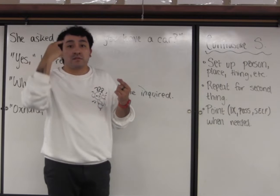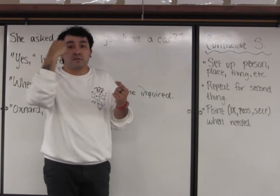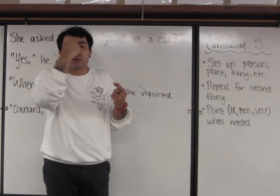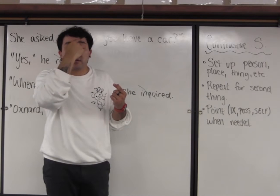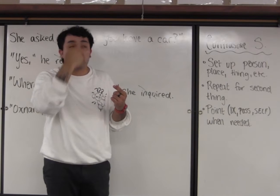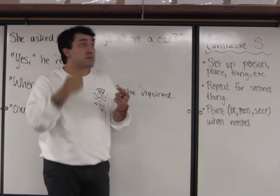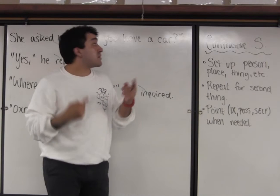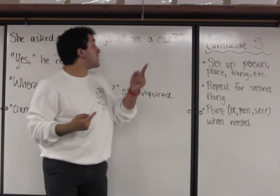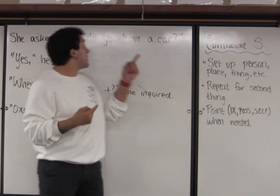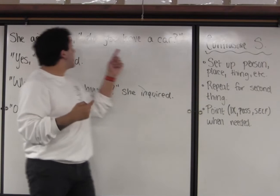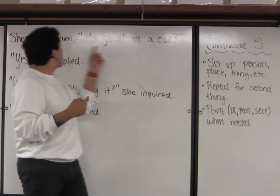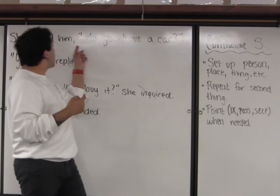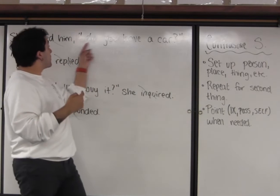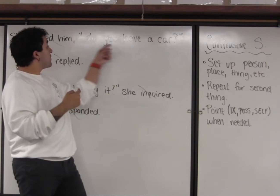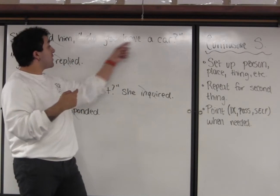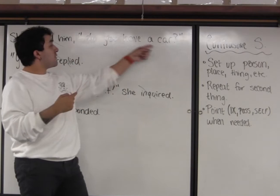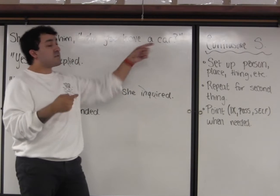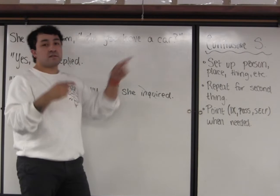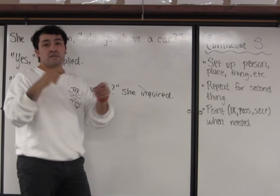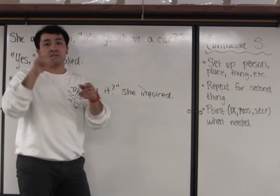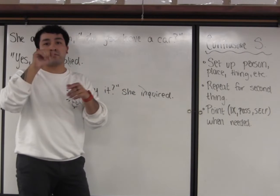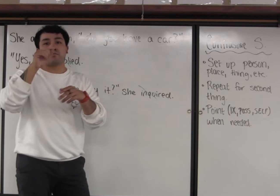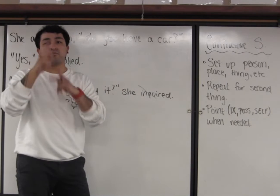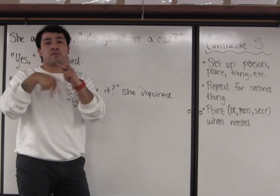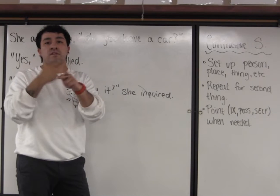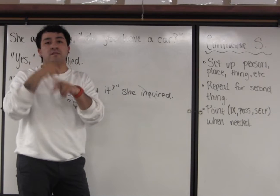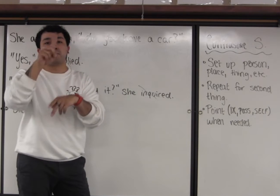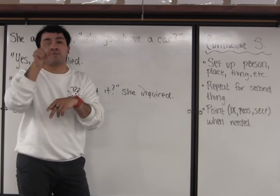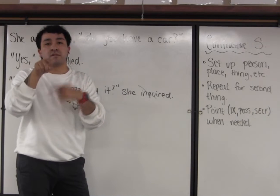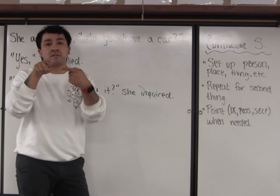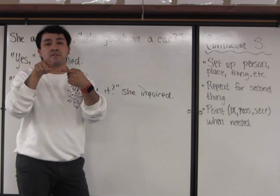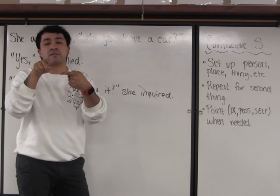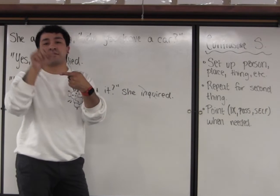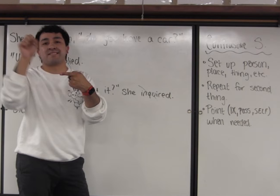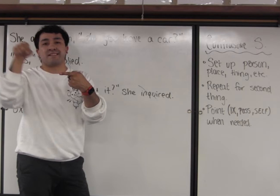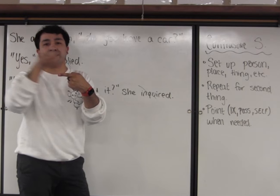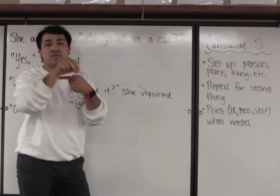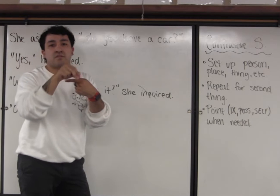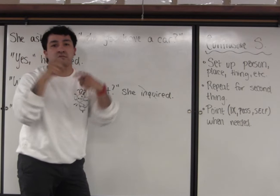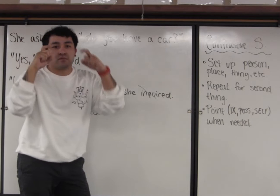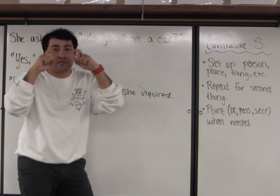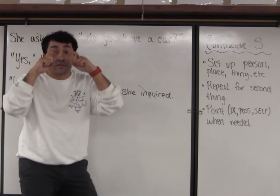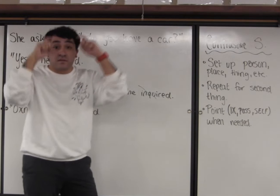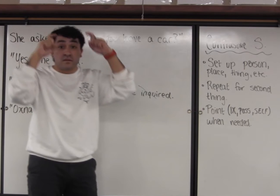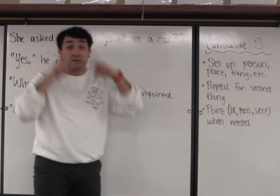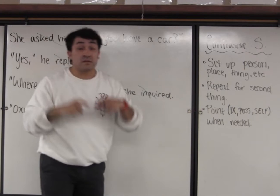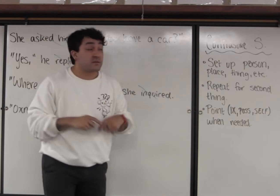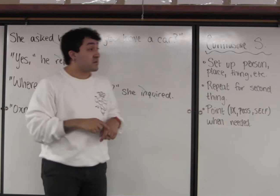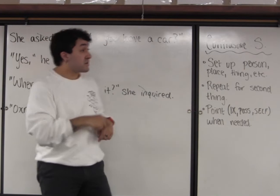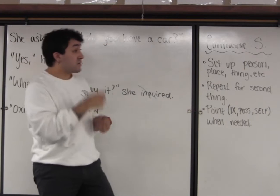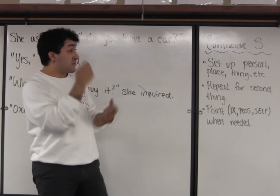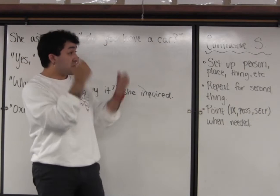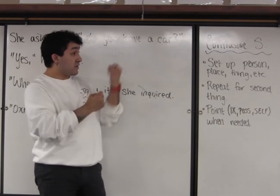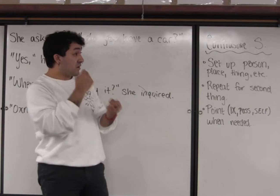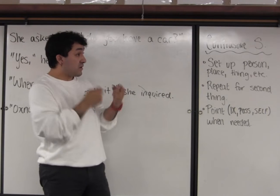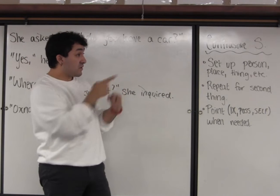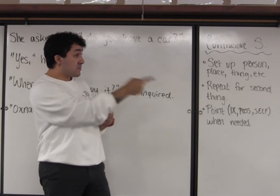question. My eyebrows are going up because that is a yes-no question. Right? Eyebrows are up for, do you have a